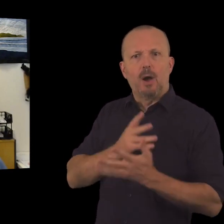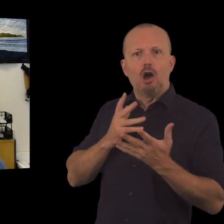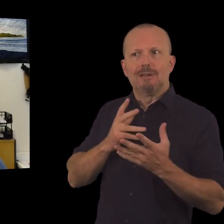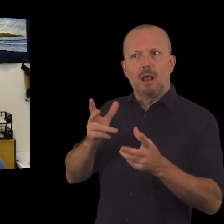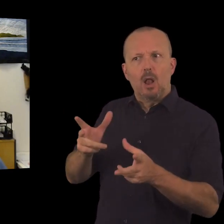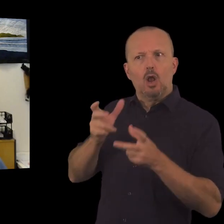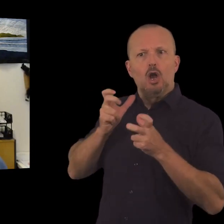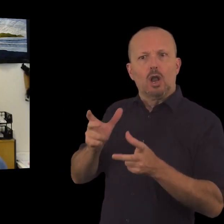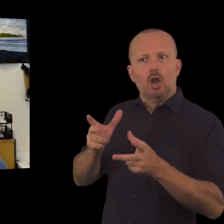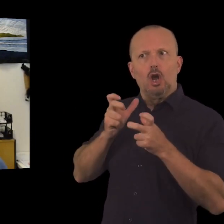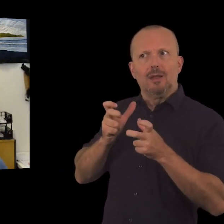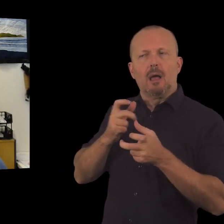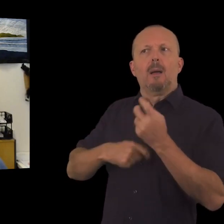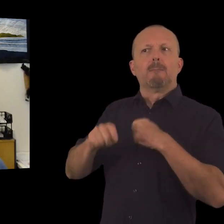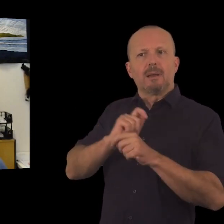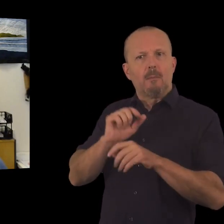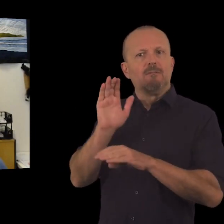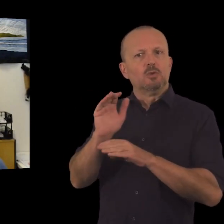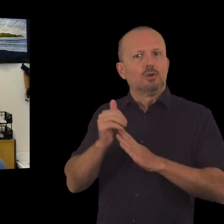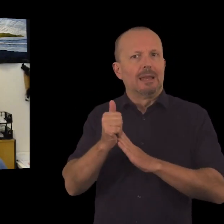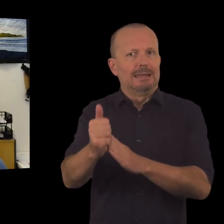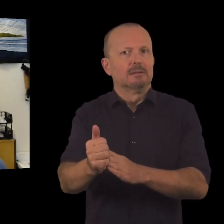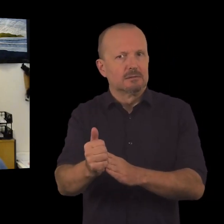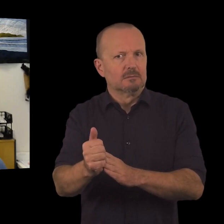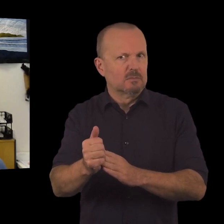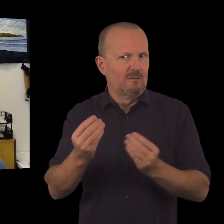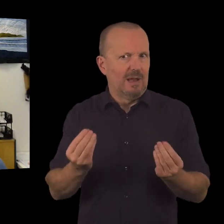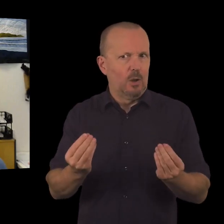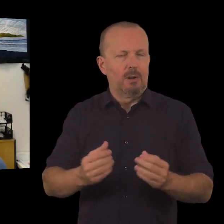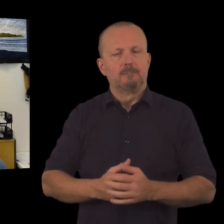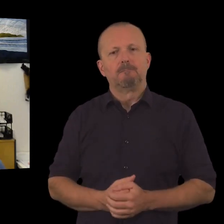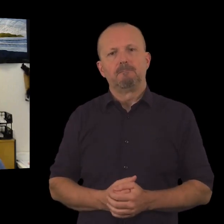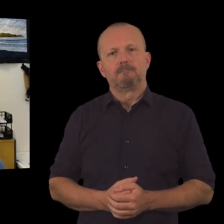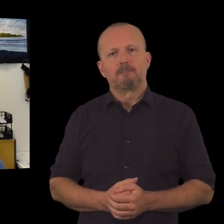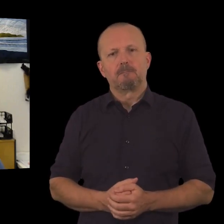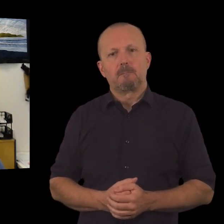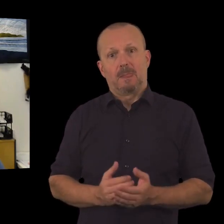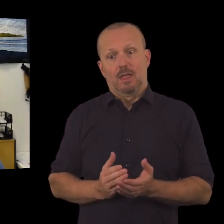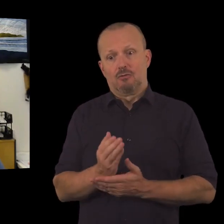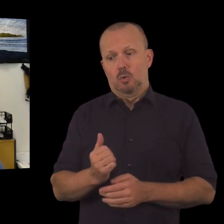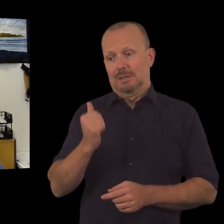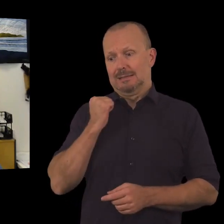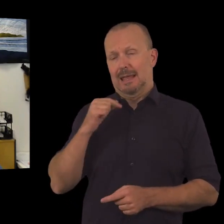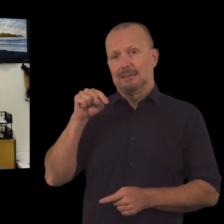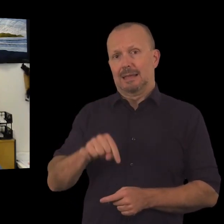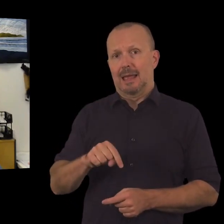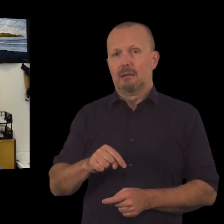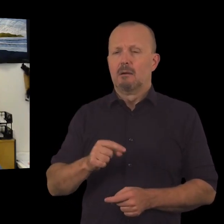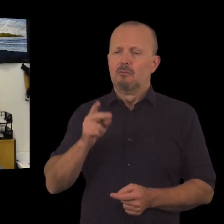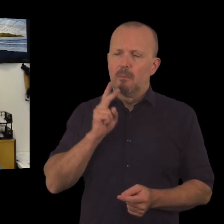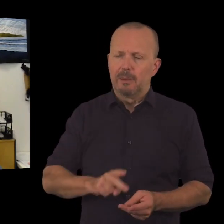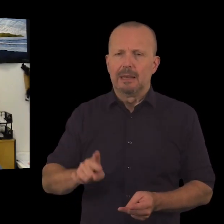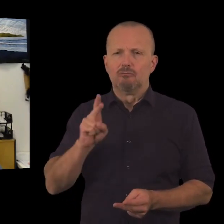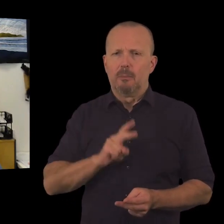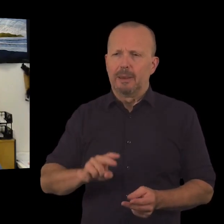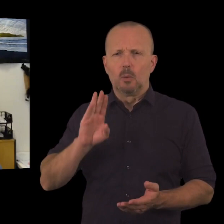will take the work forward into leadership positions. Repeatedly, we heard about co-created